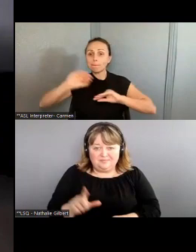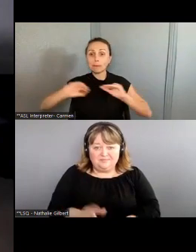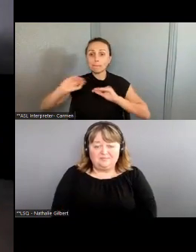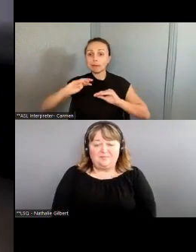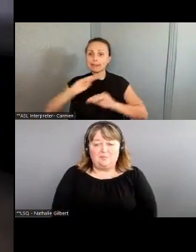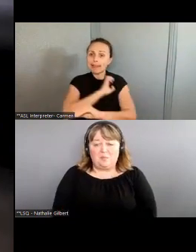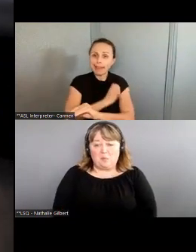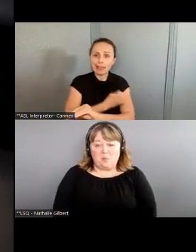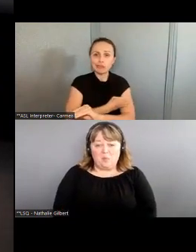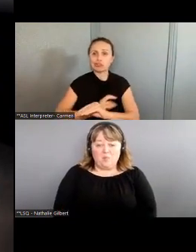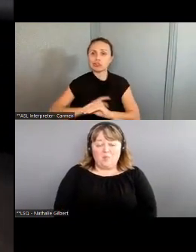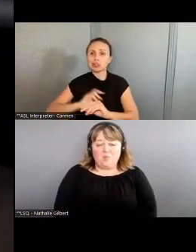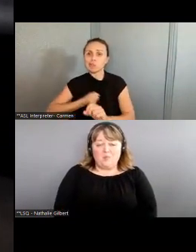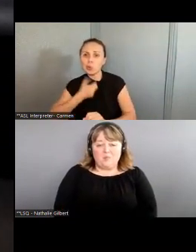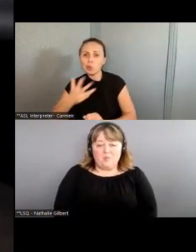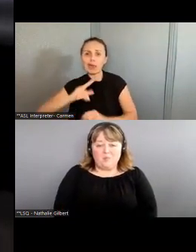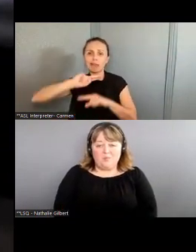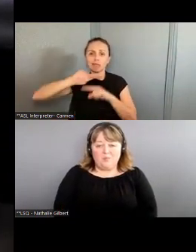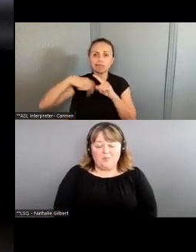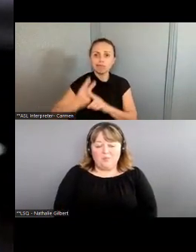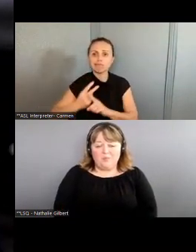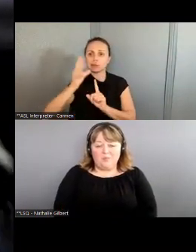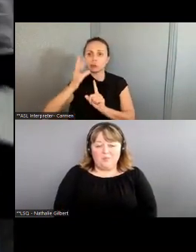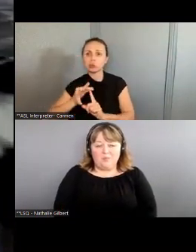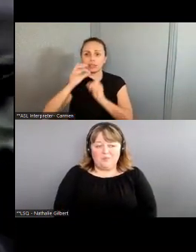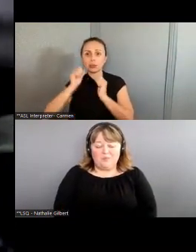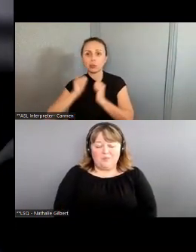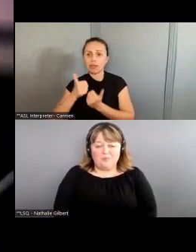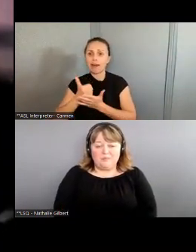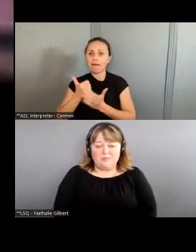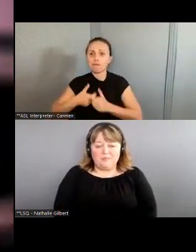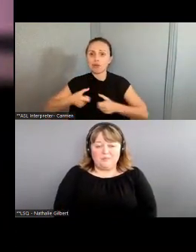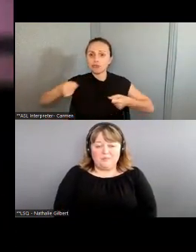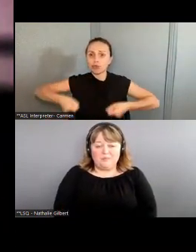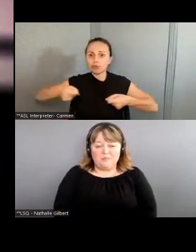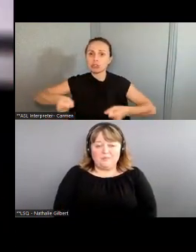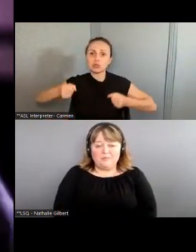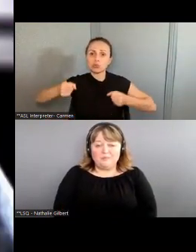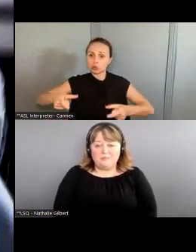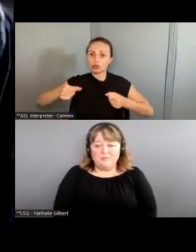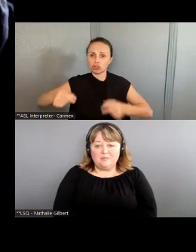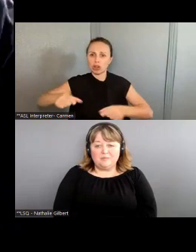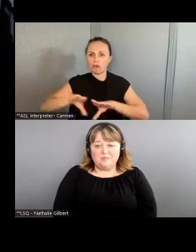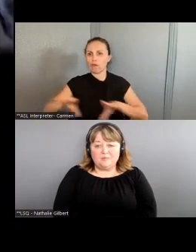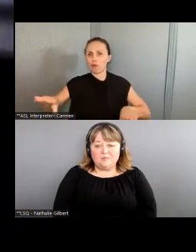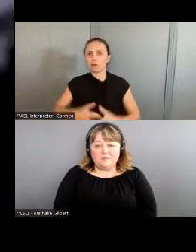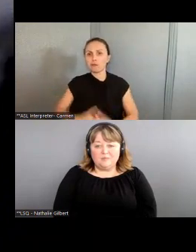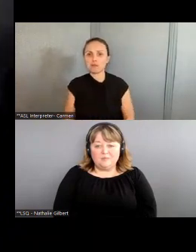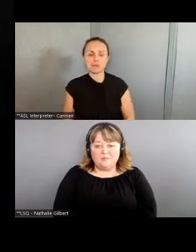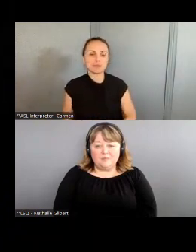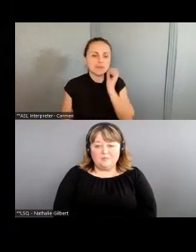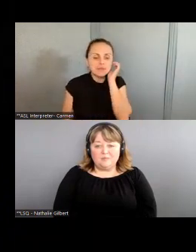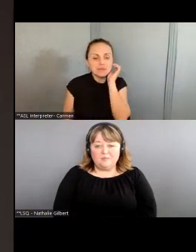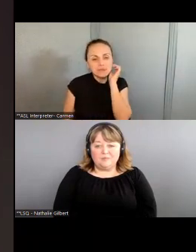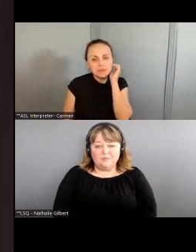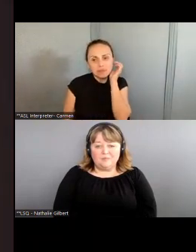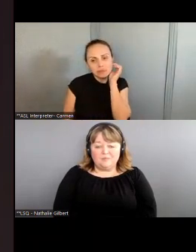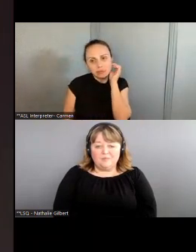energetic, poetic, acrobatic, and unique with the assistance of my crutches, wheelchair, and the floor.